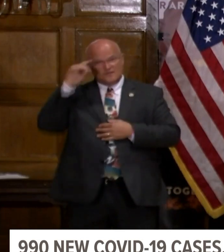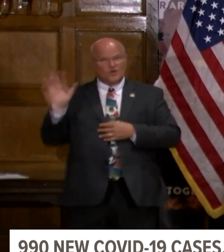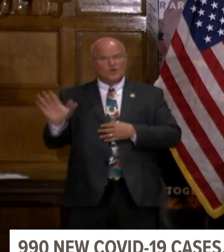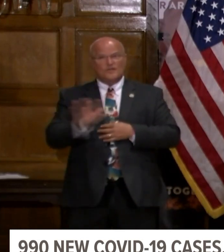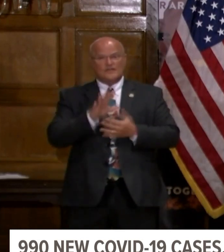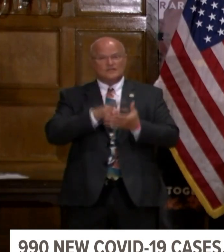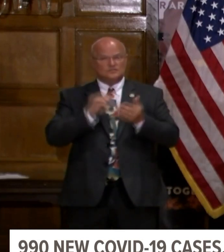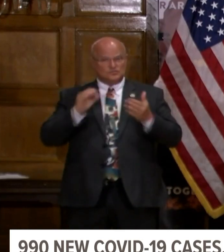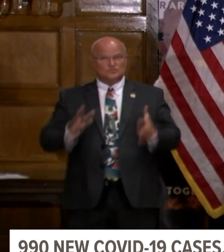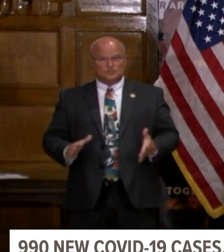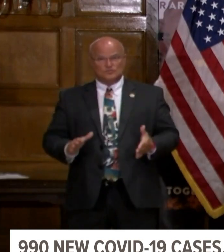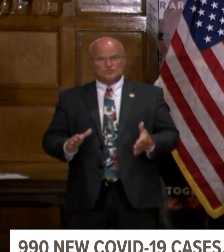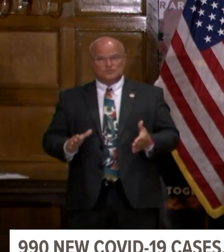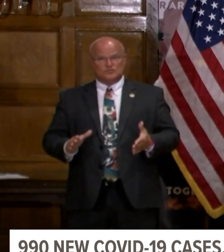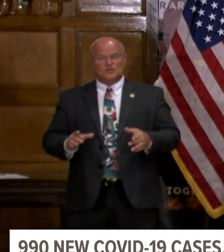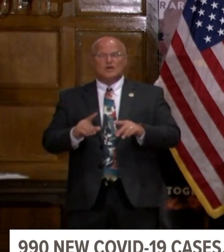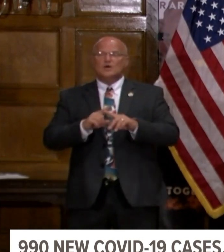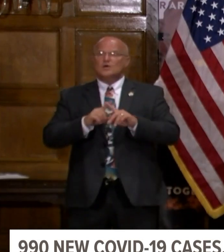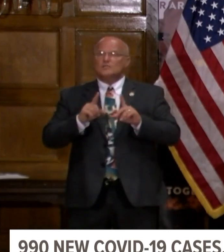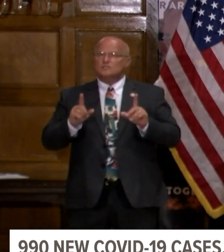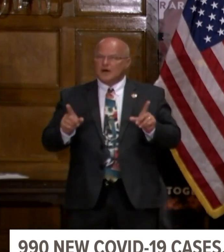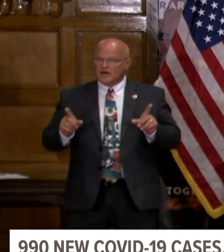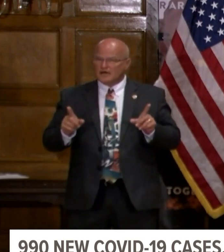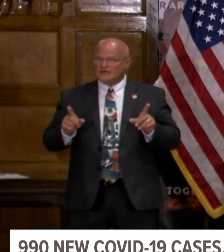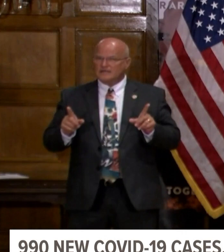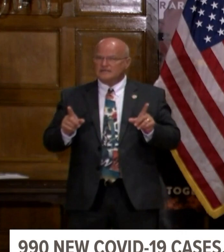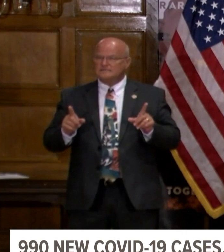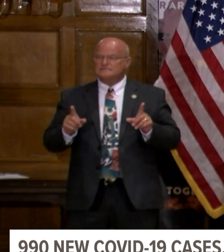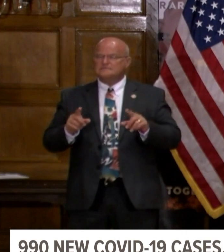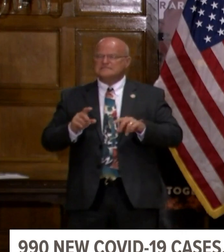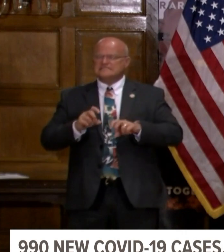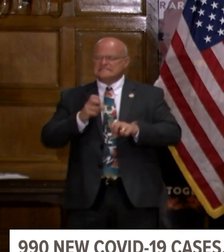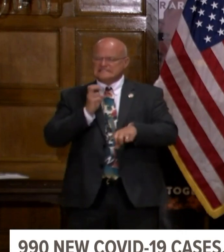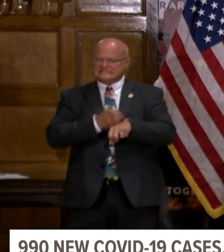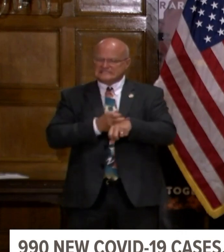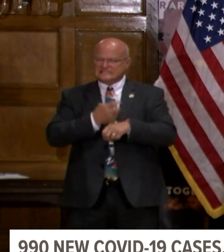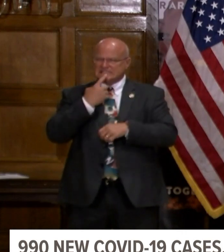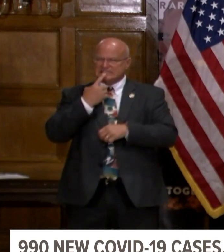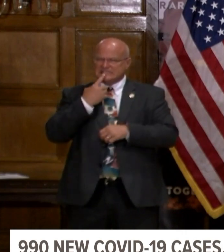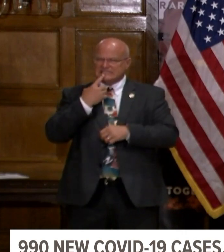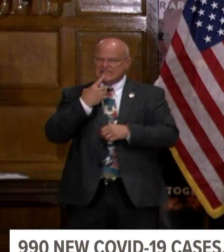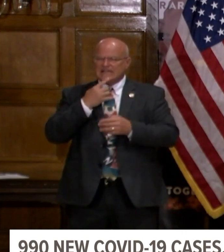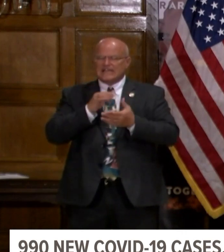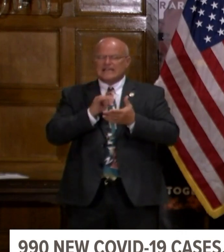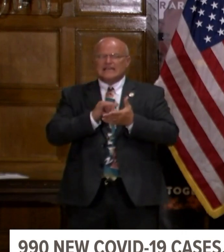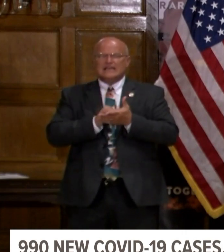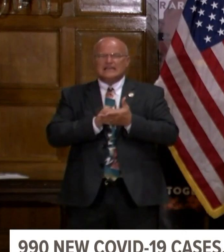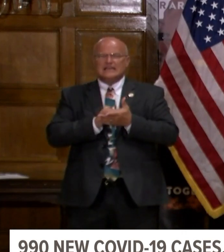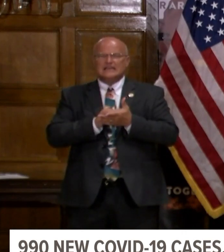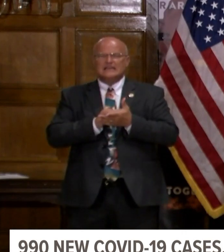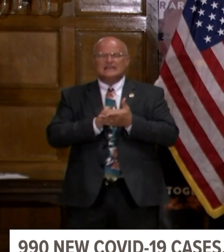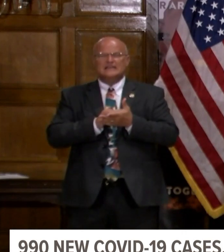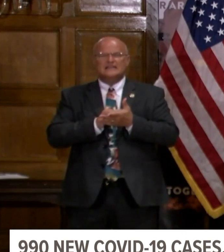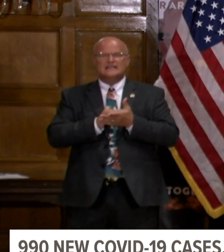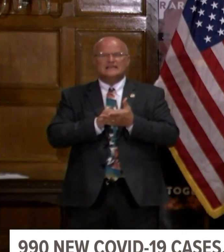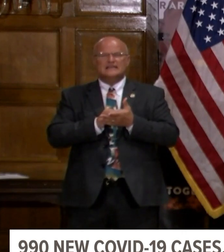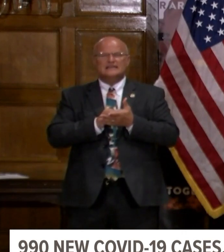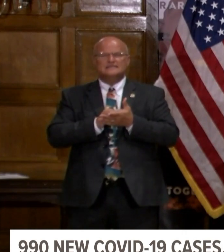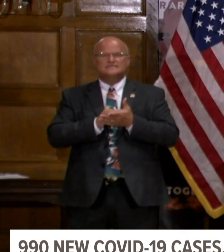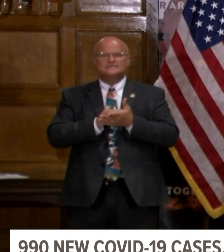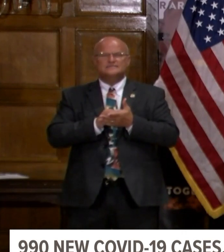their students. But it's a very difficult thing to say that,